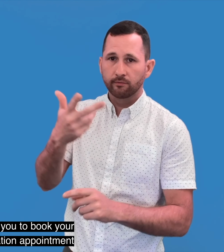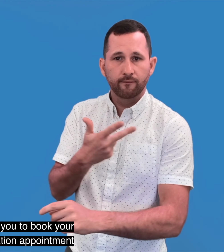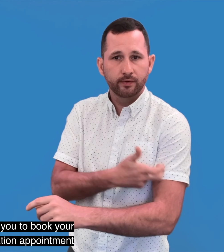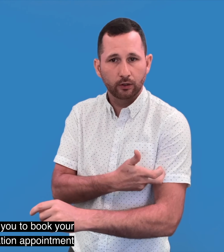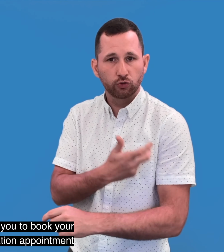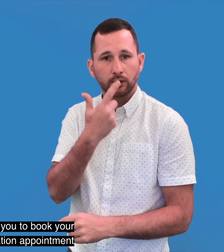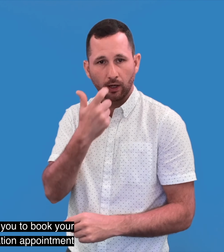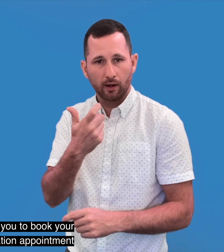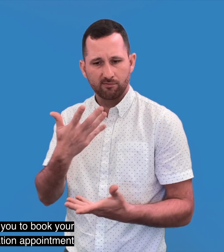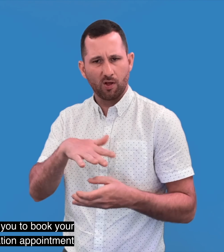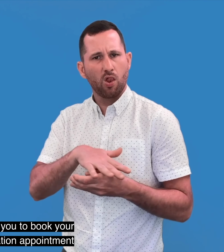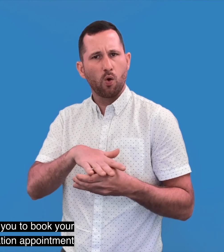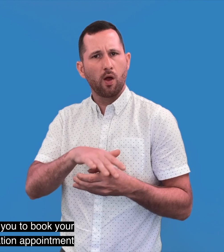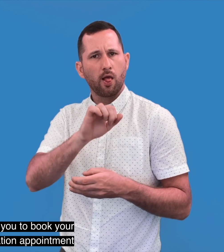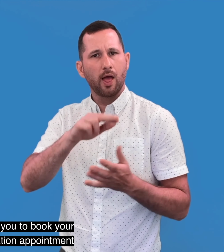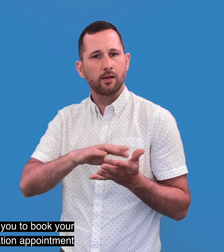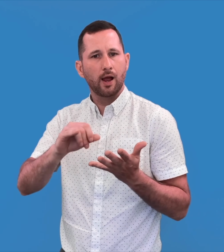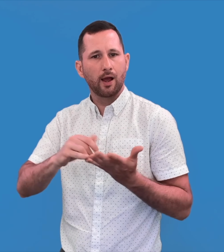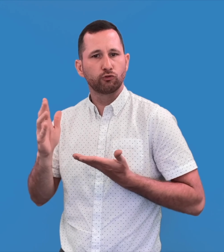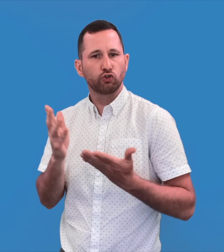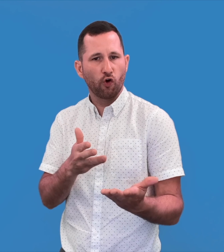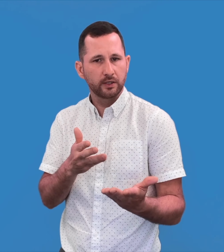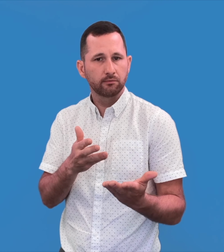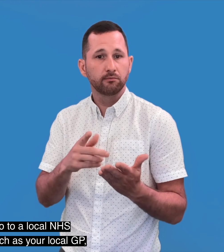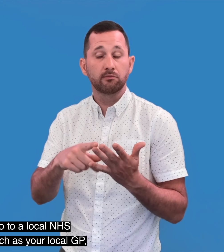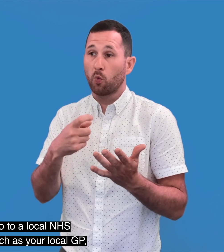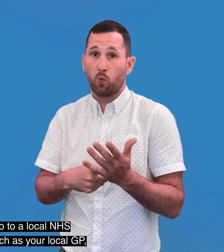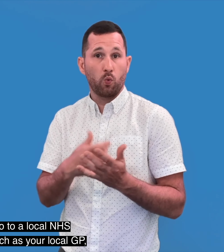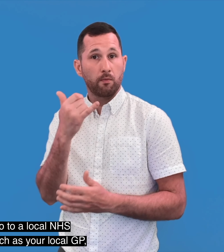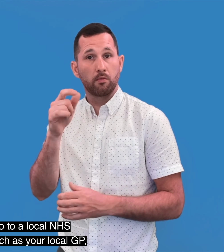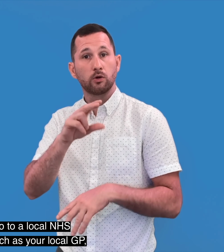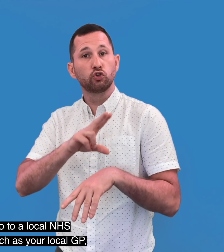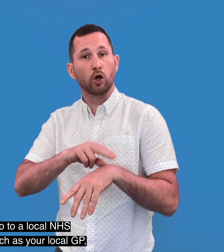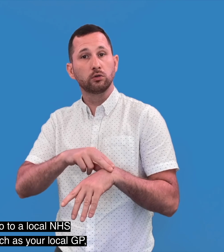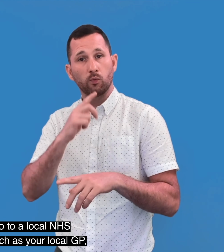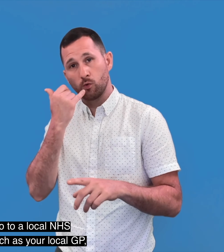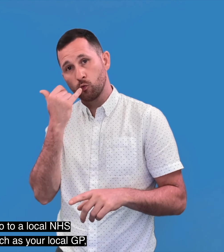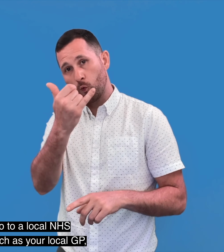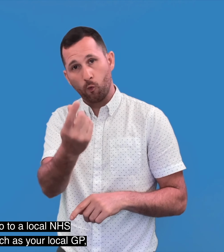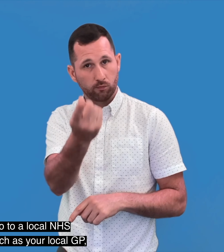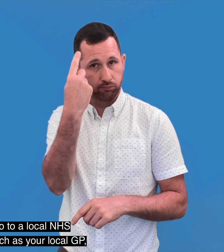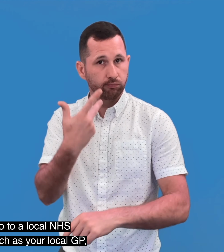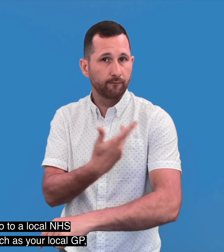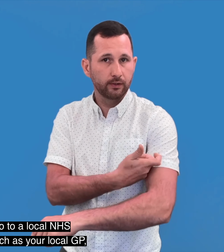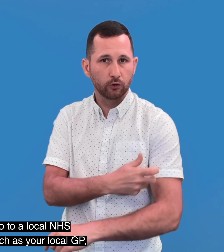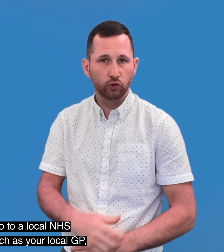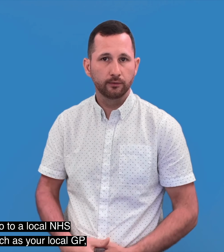inviting you to book your vaccination appointment or to go to a local NHS service such as your local